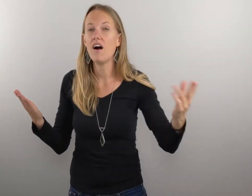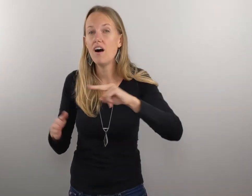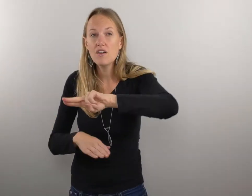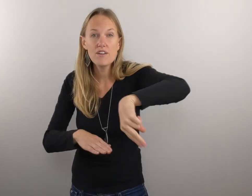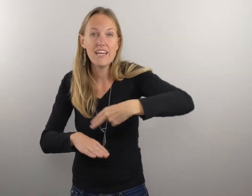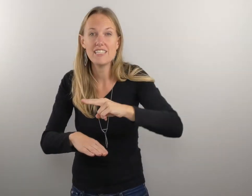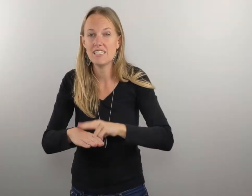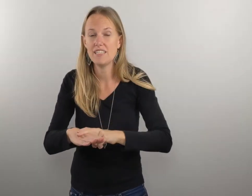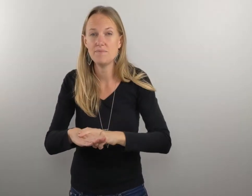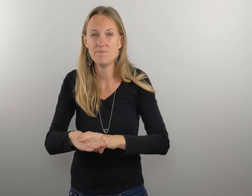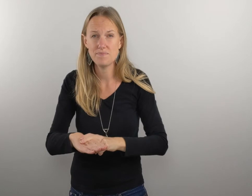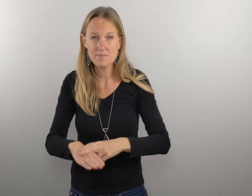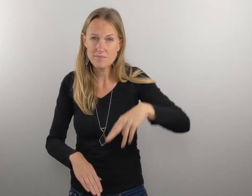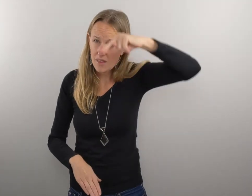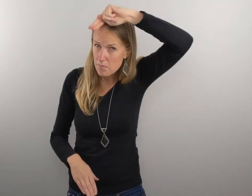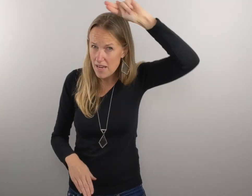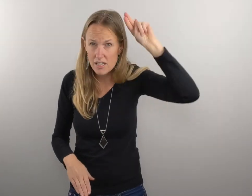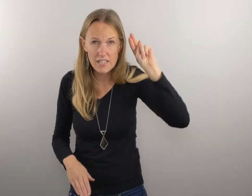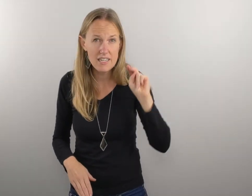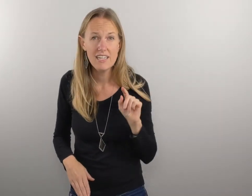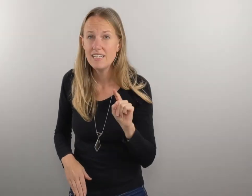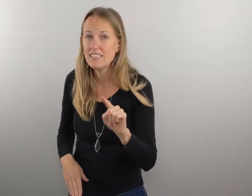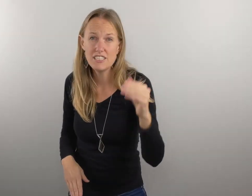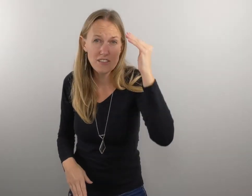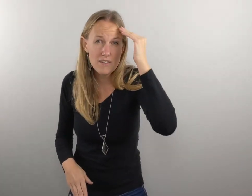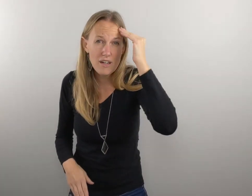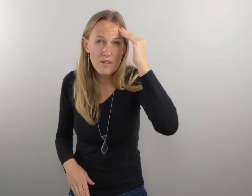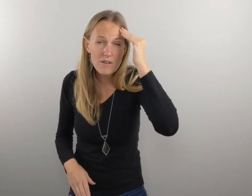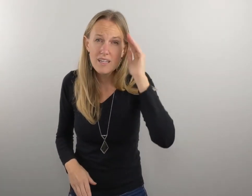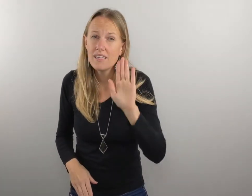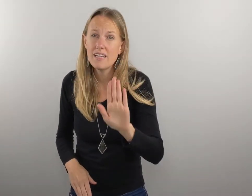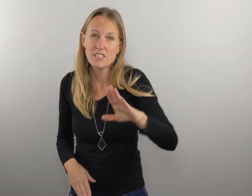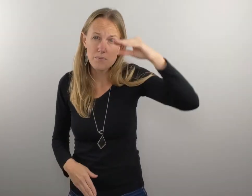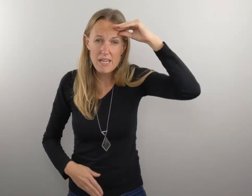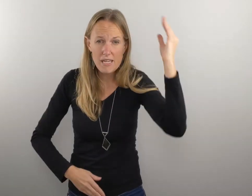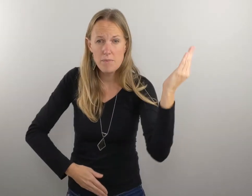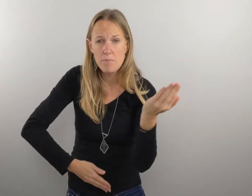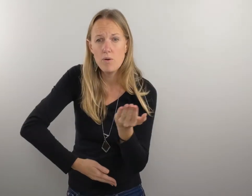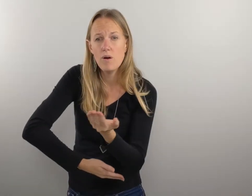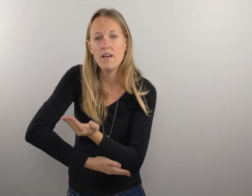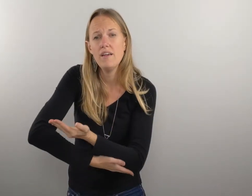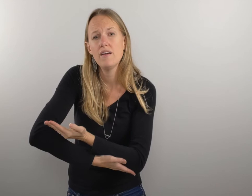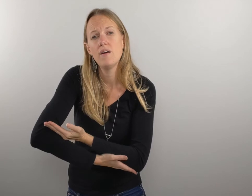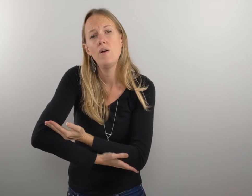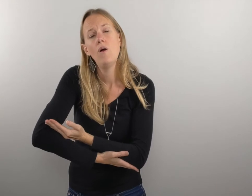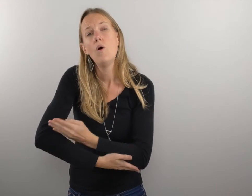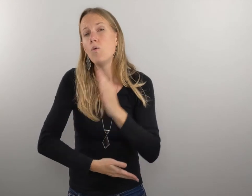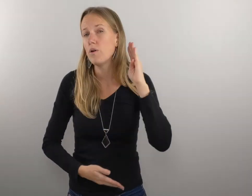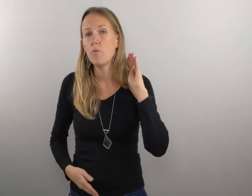all creation? Mary, did you know that your baby boy would